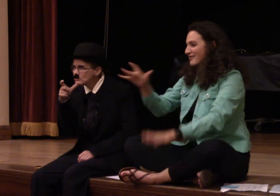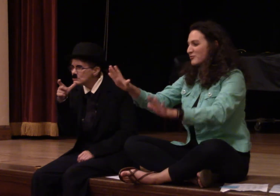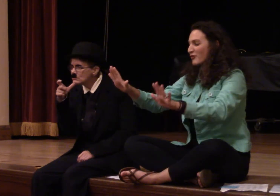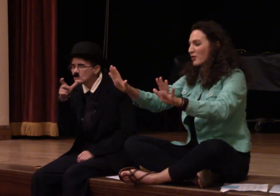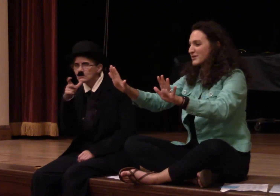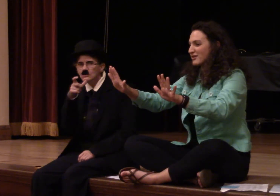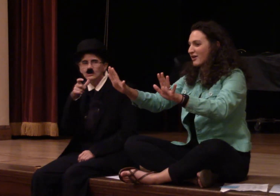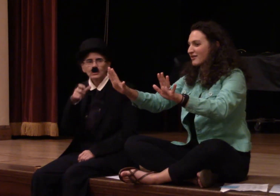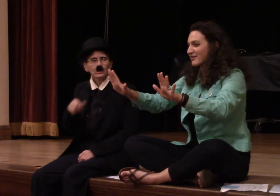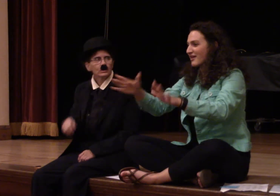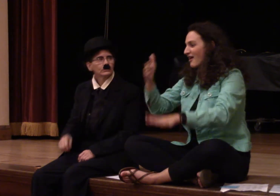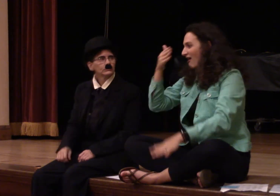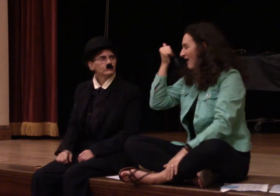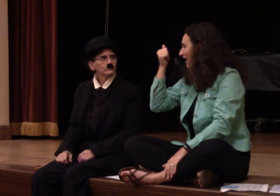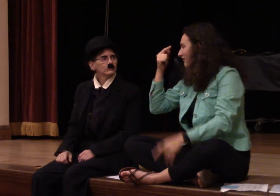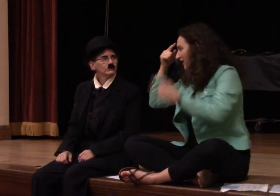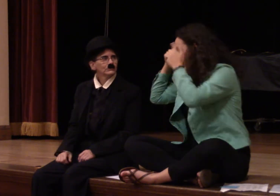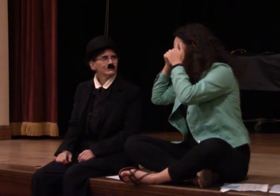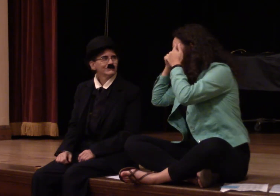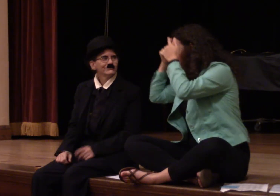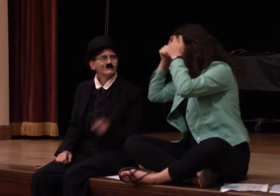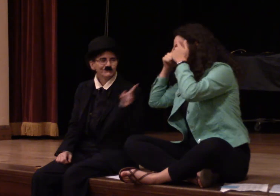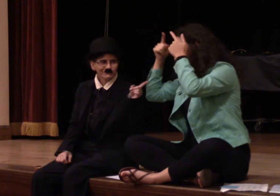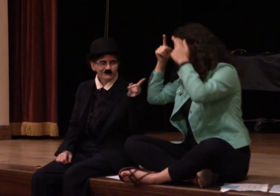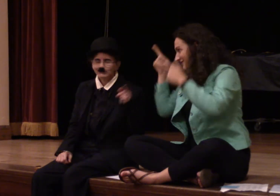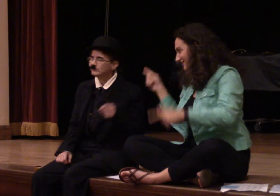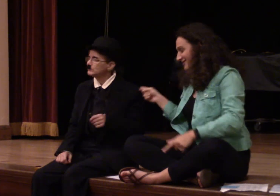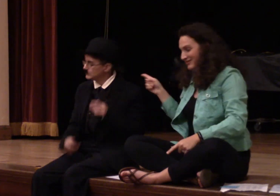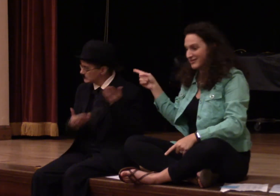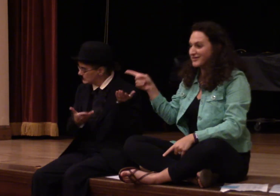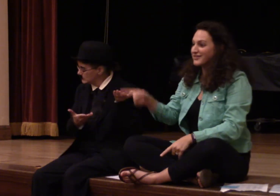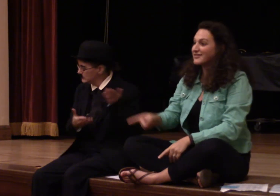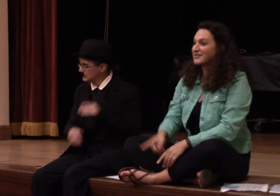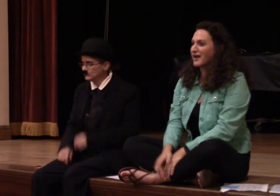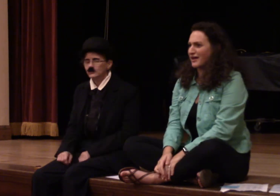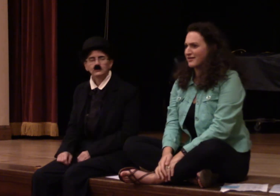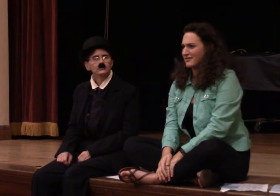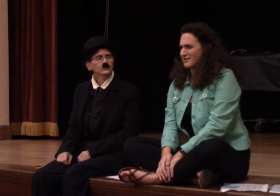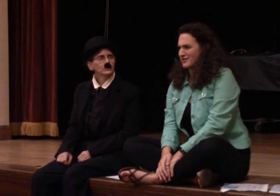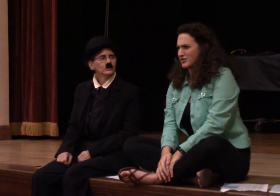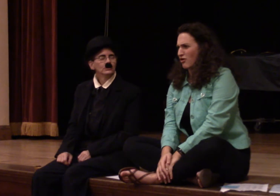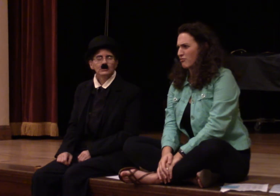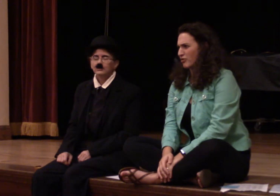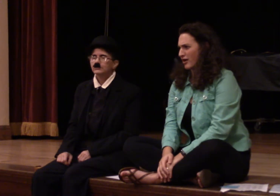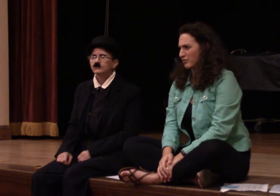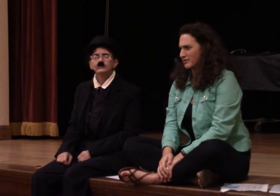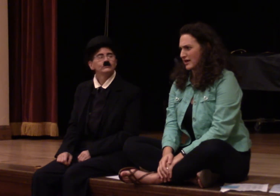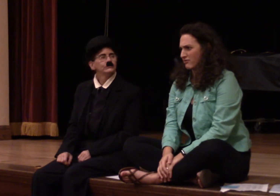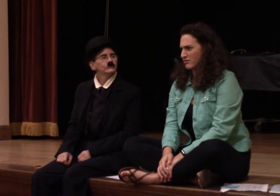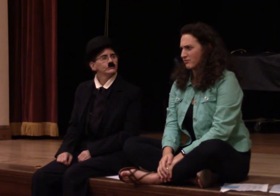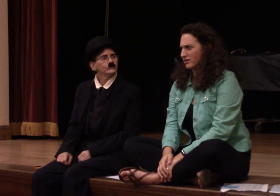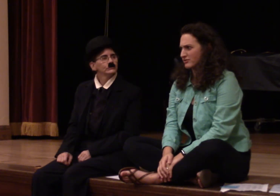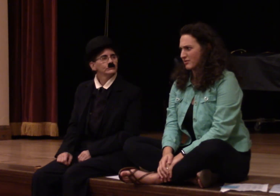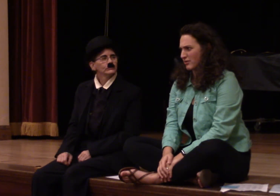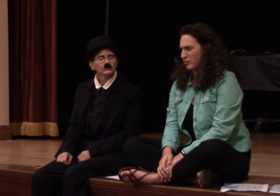before we start, I forgot eyebrow push-ups. Okay, so put your eyebrows down. We're going to do some eyebrow